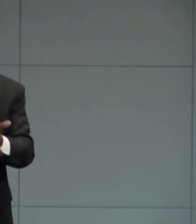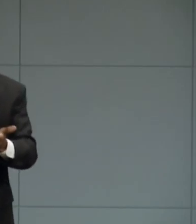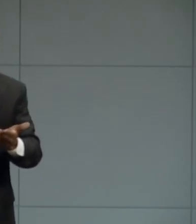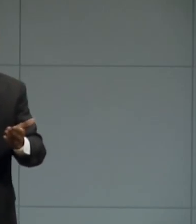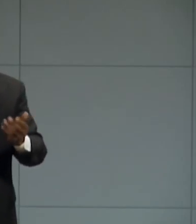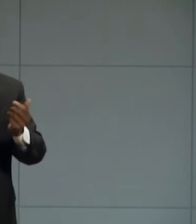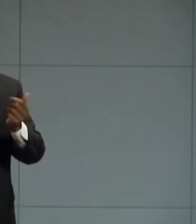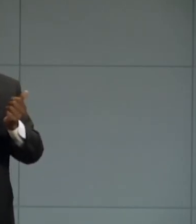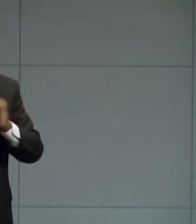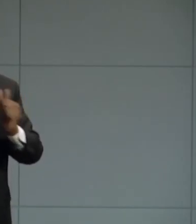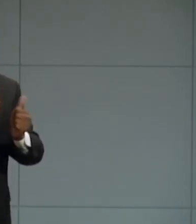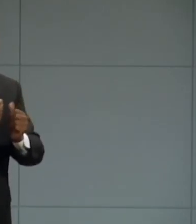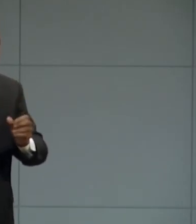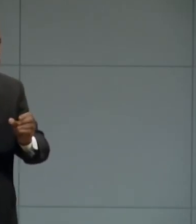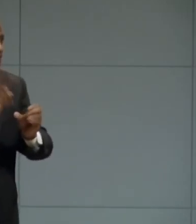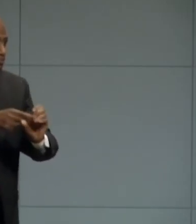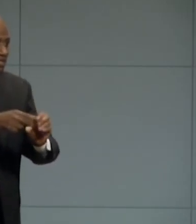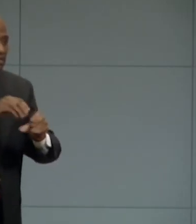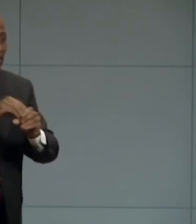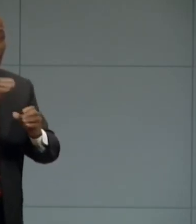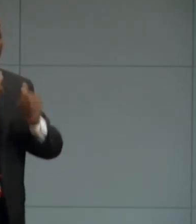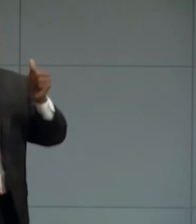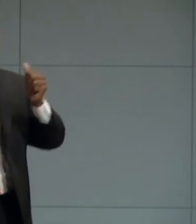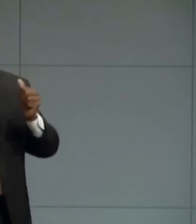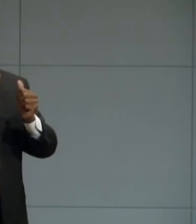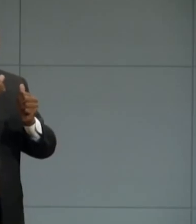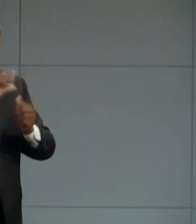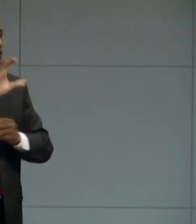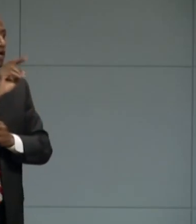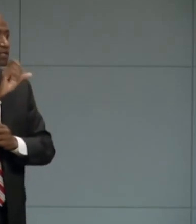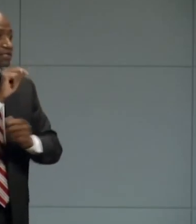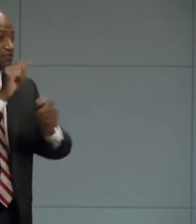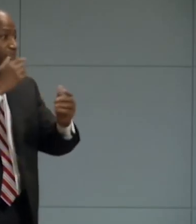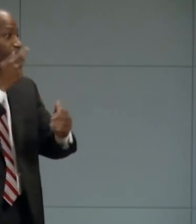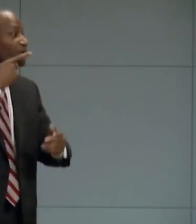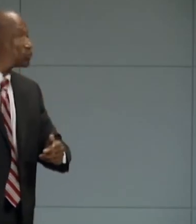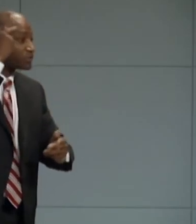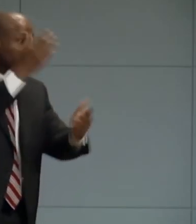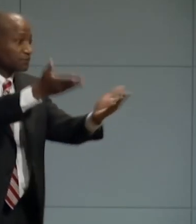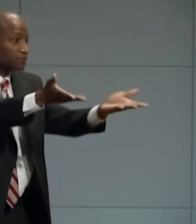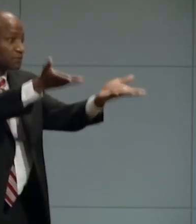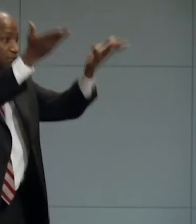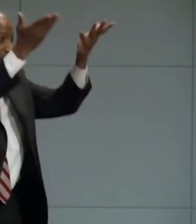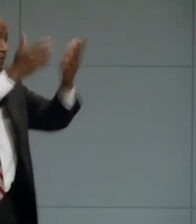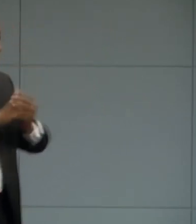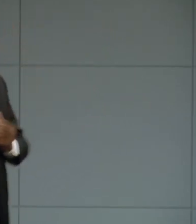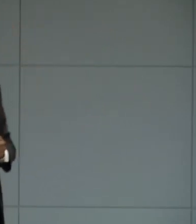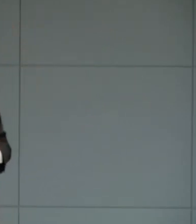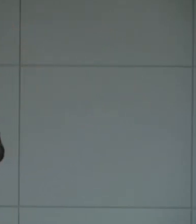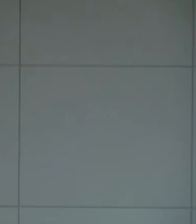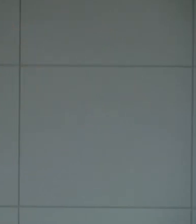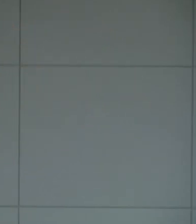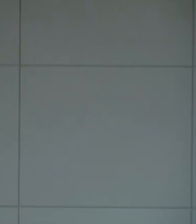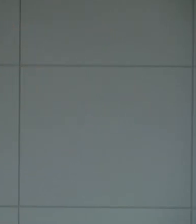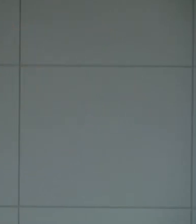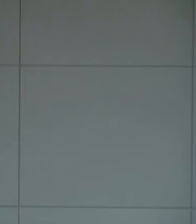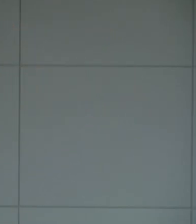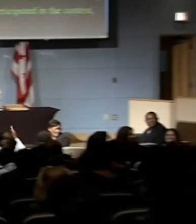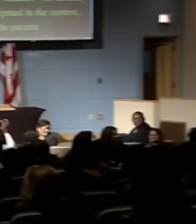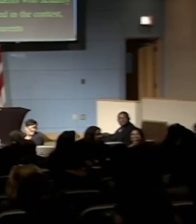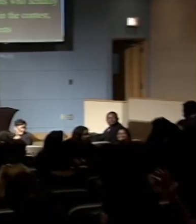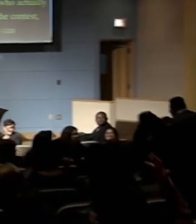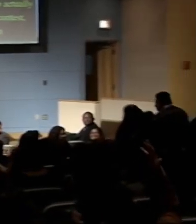under Dr. Jane Norman's directorship. If the members of that committee can also stand as well. That's